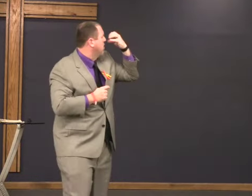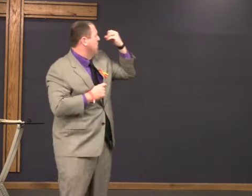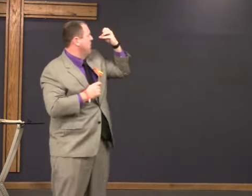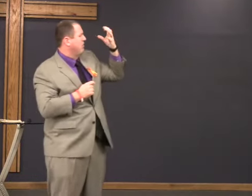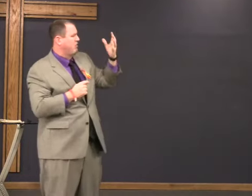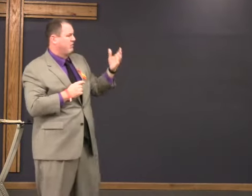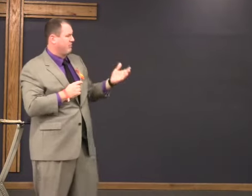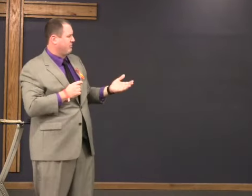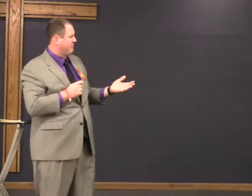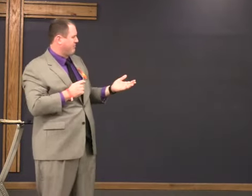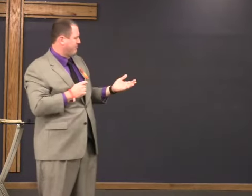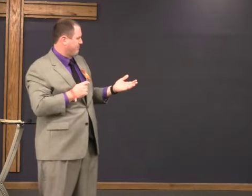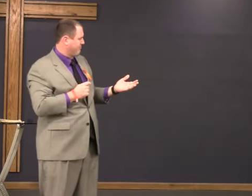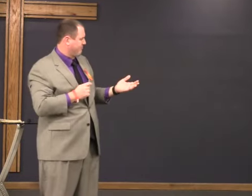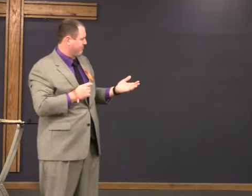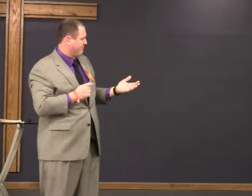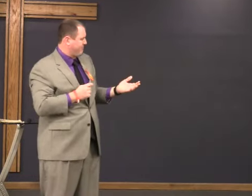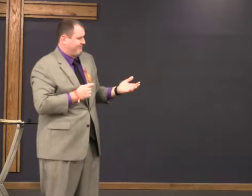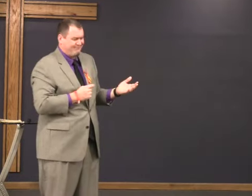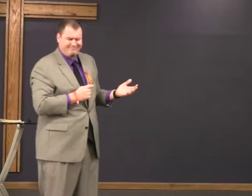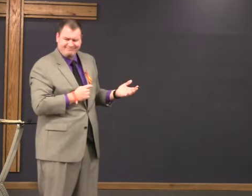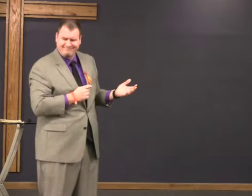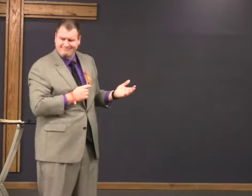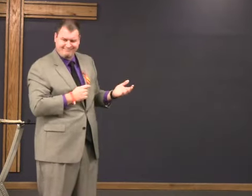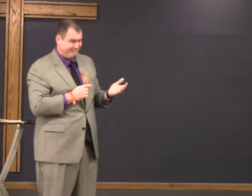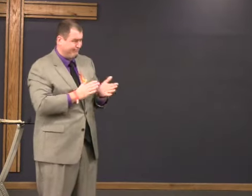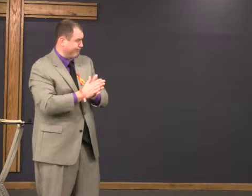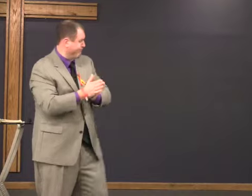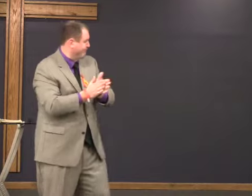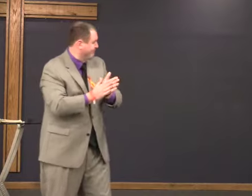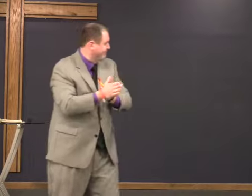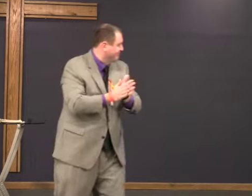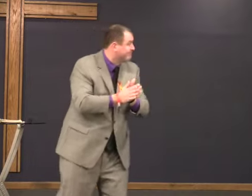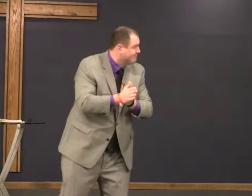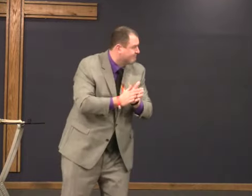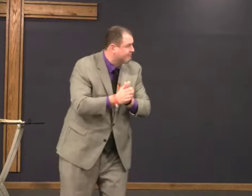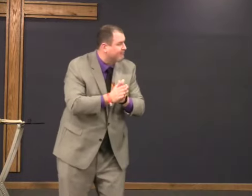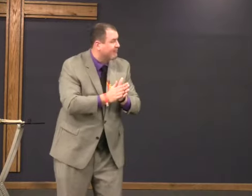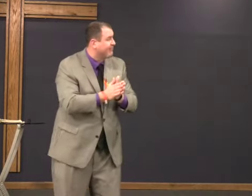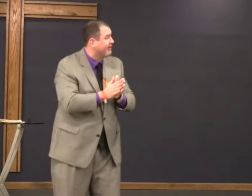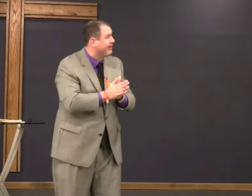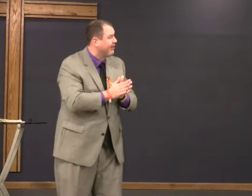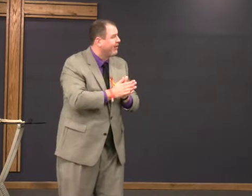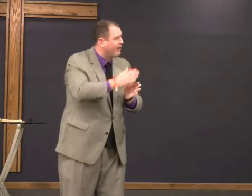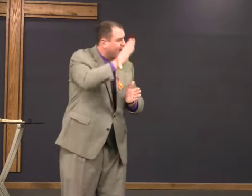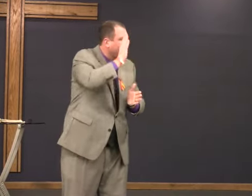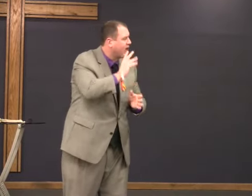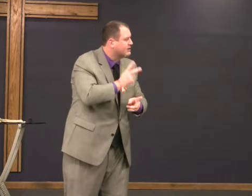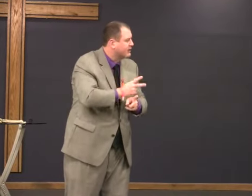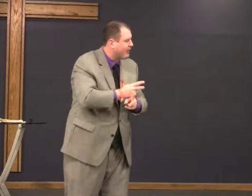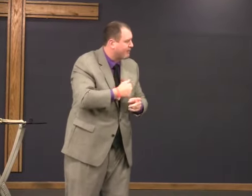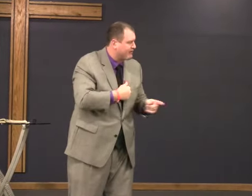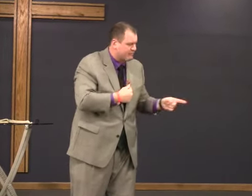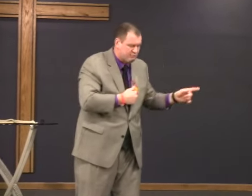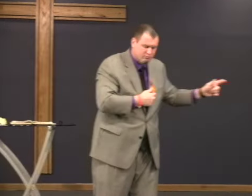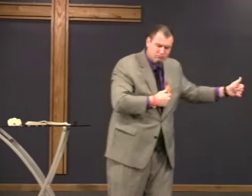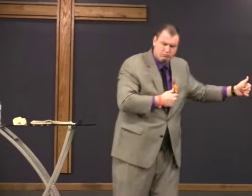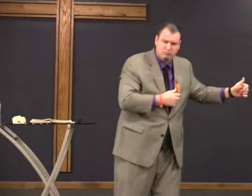opposition happens, and they're saying all this stuff and laughing at us, and you know what? God's going to take care of